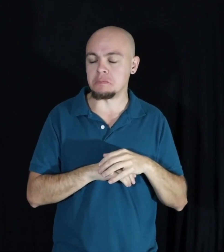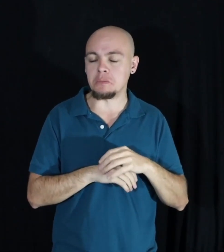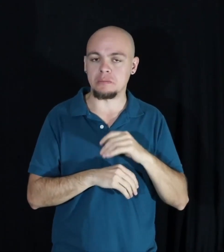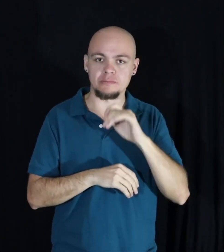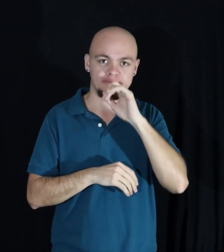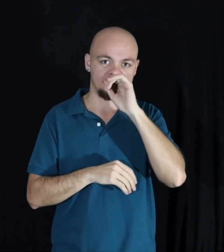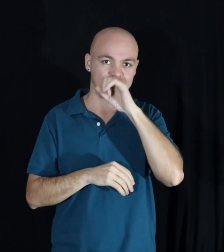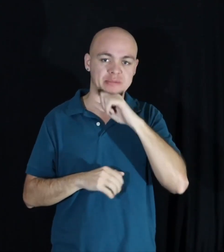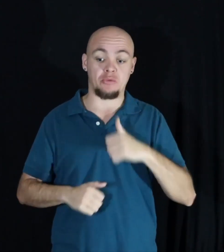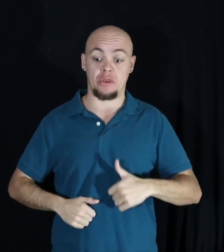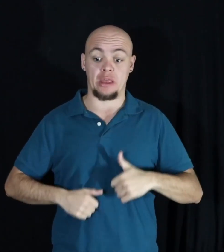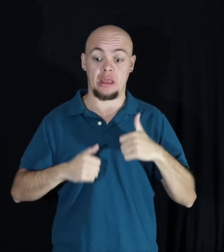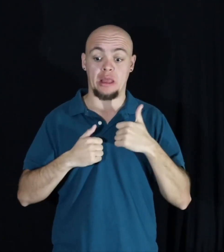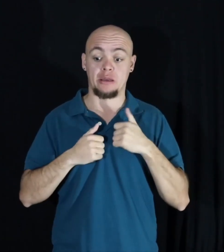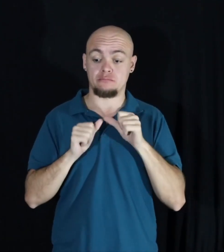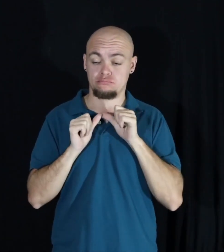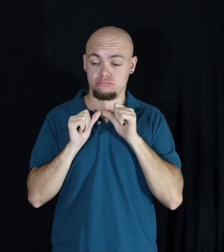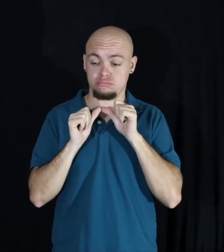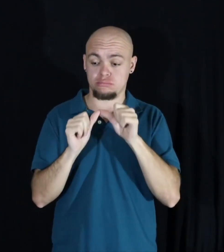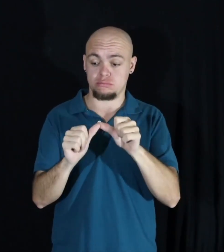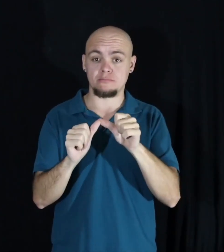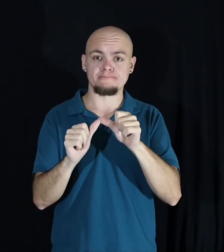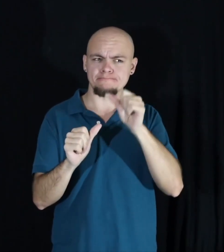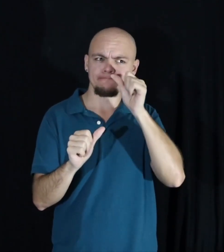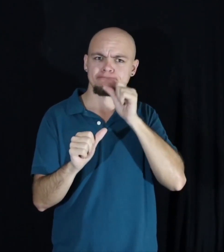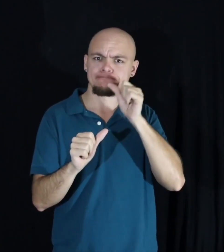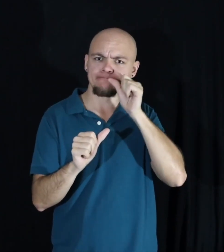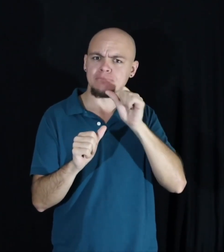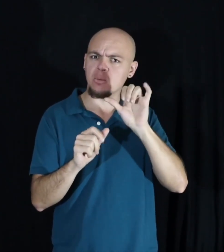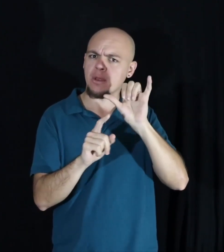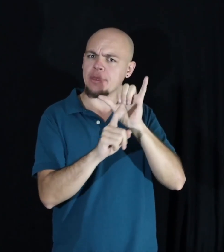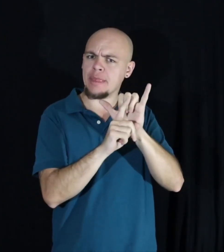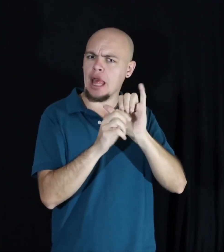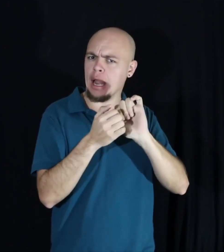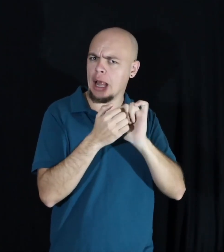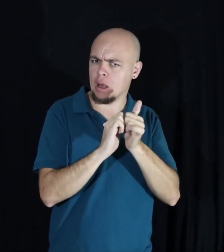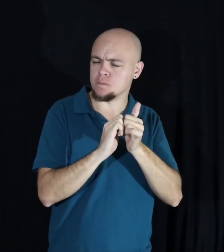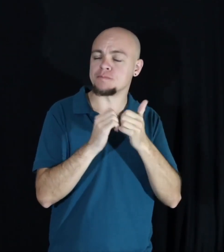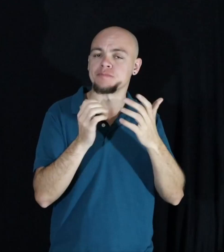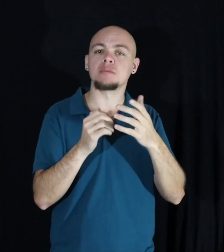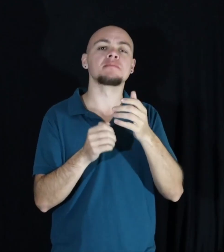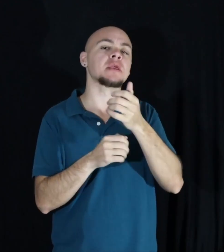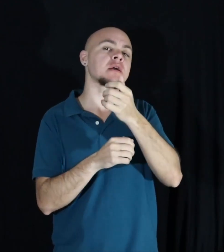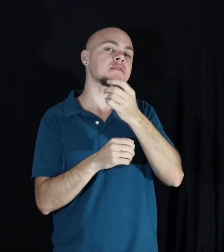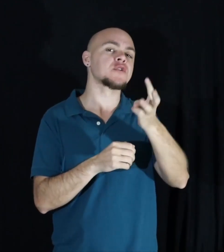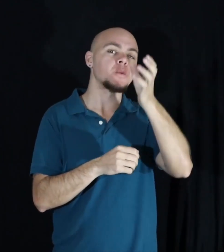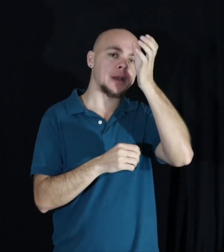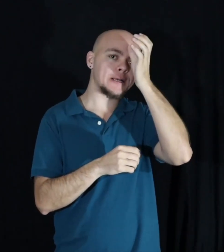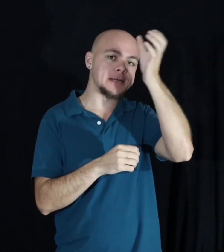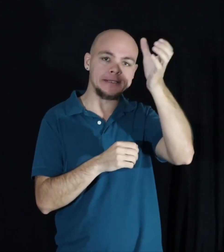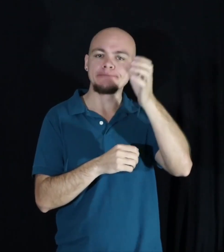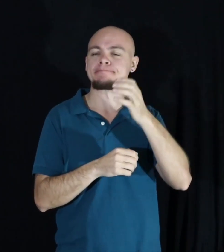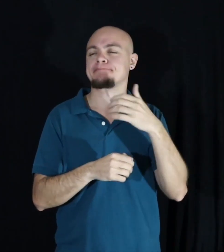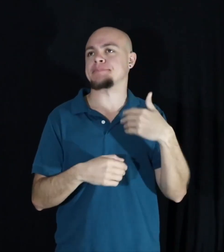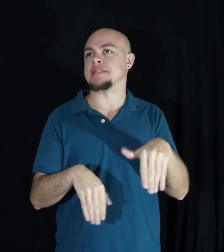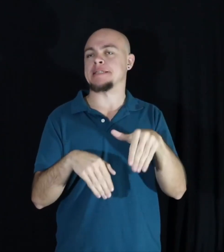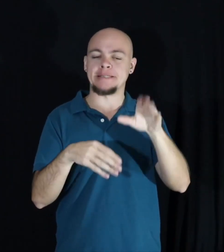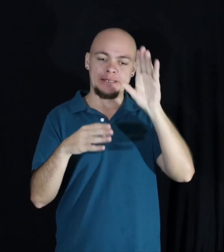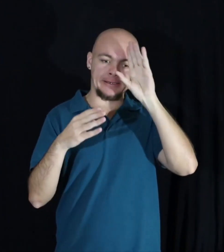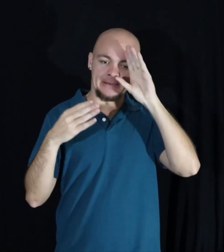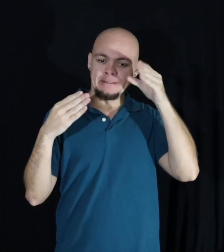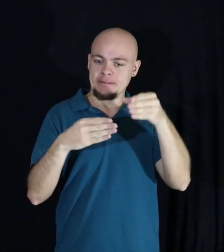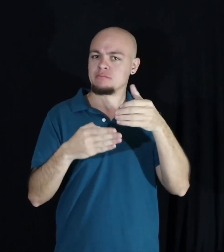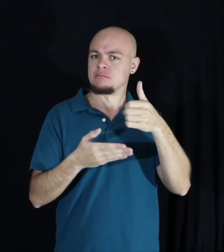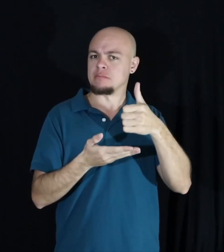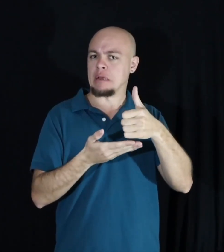through life, I've had to learn how to cope with it. So here are a few concepts that I've really honed in on to help